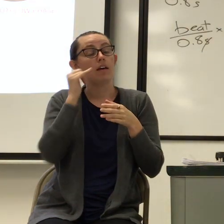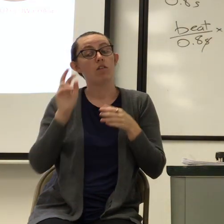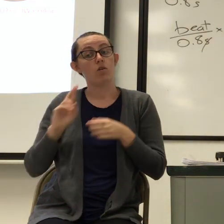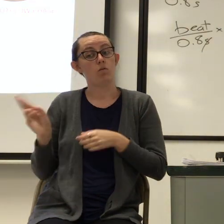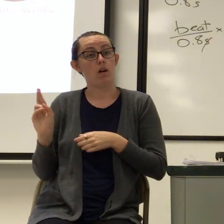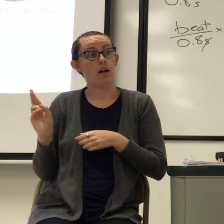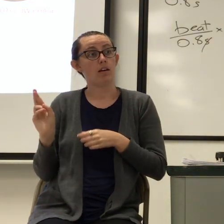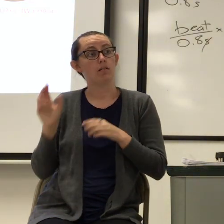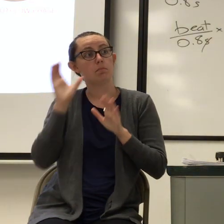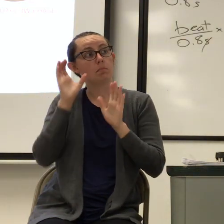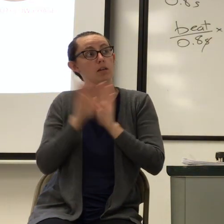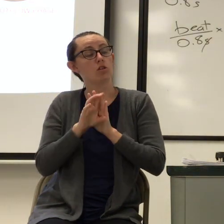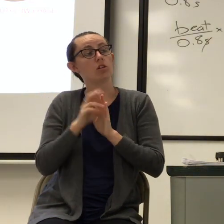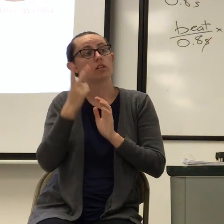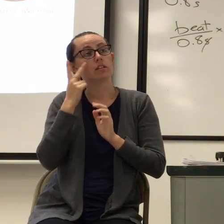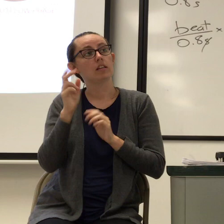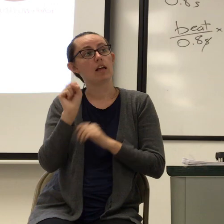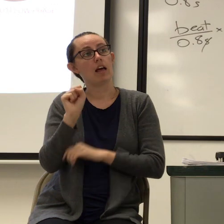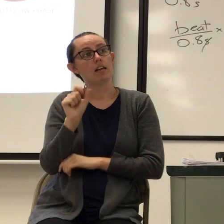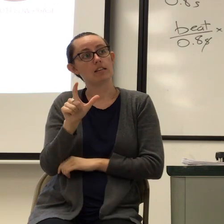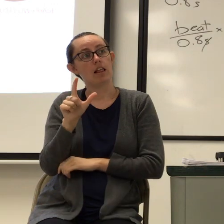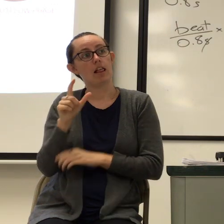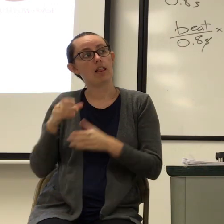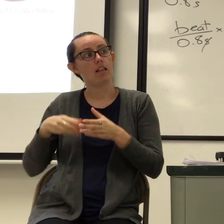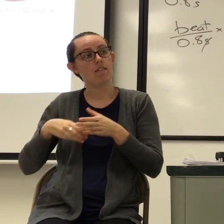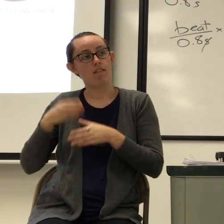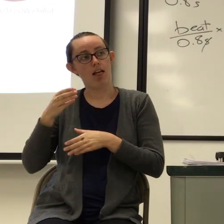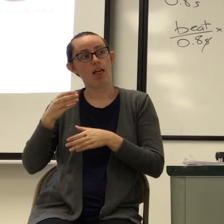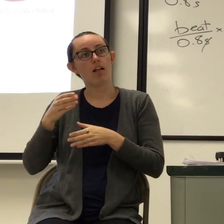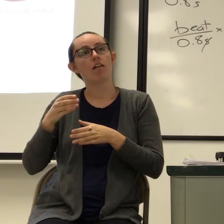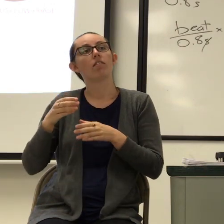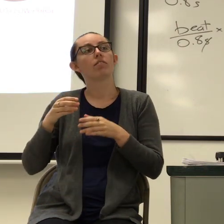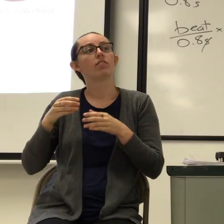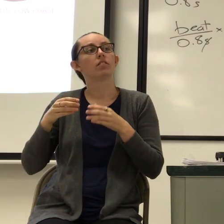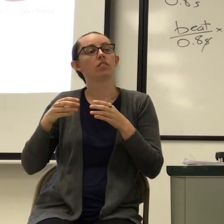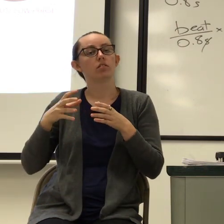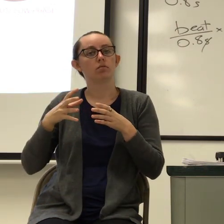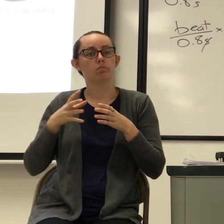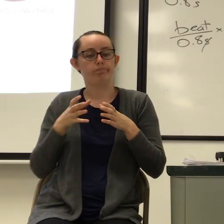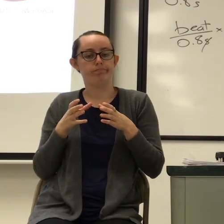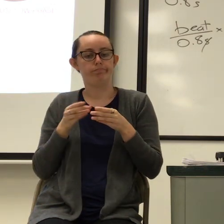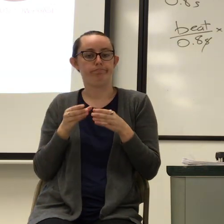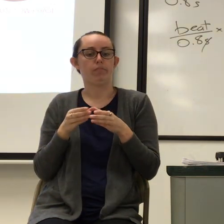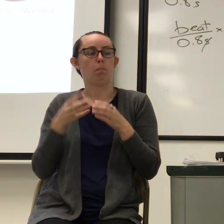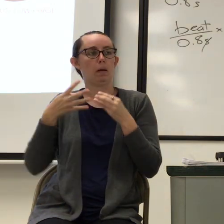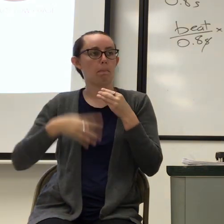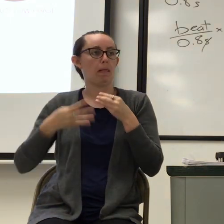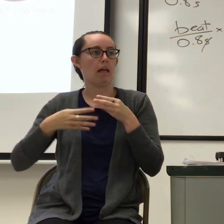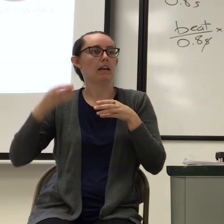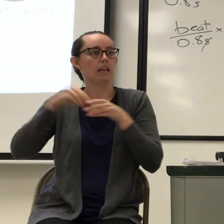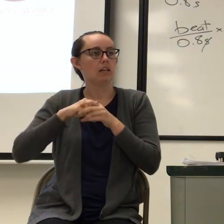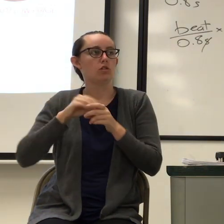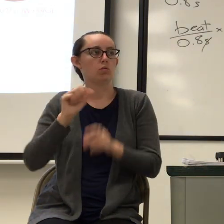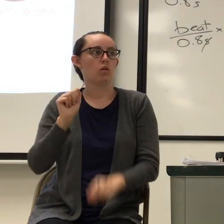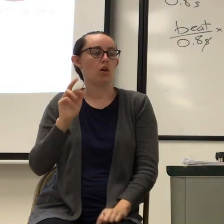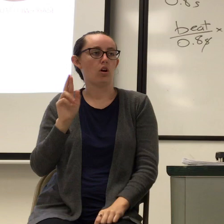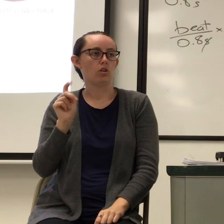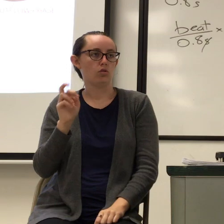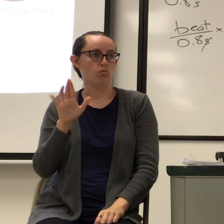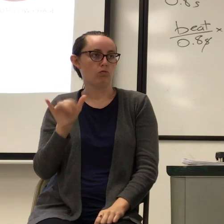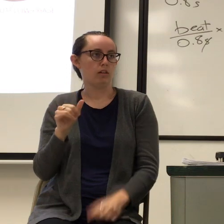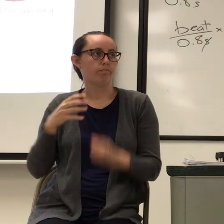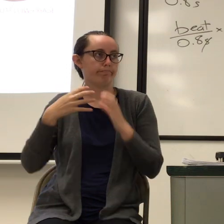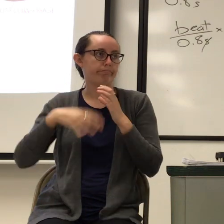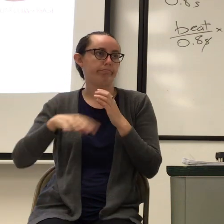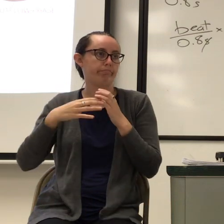SL valves open up, you're pumping blood into the arteries. If you look at the picture in the middle,